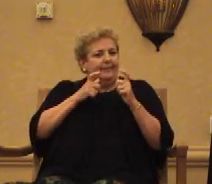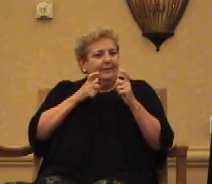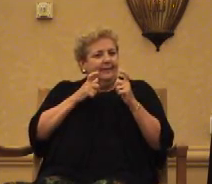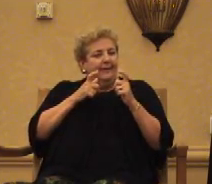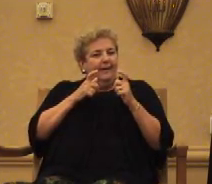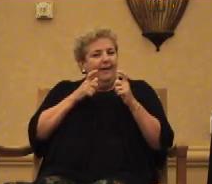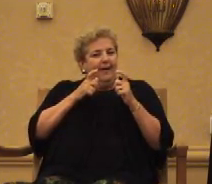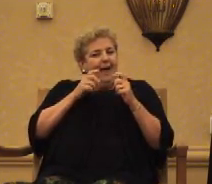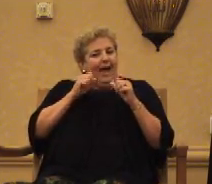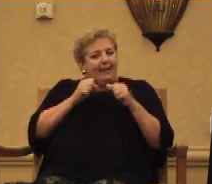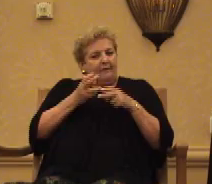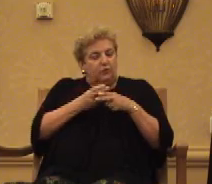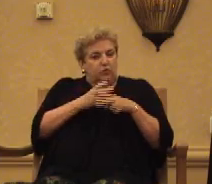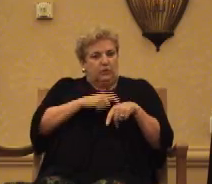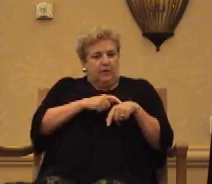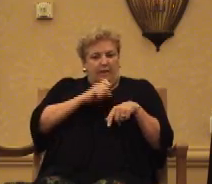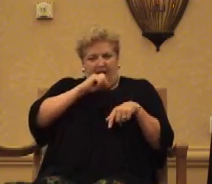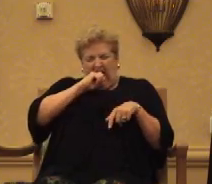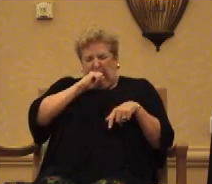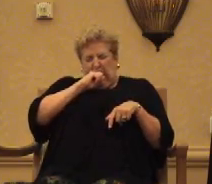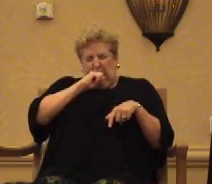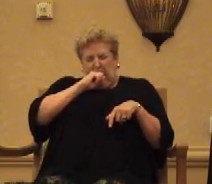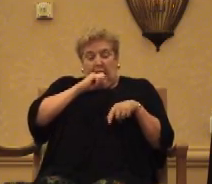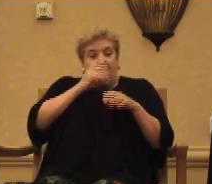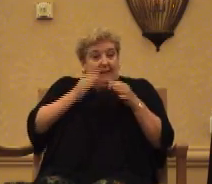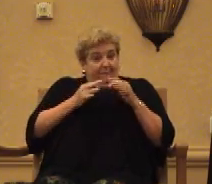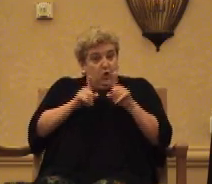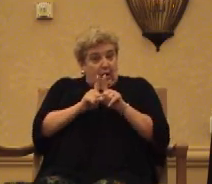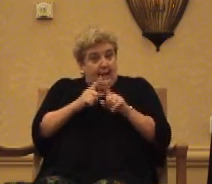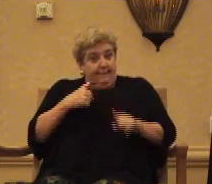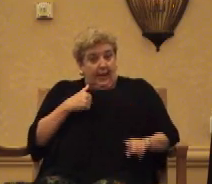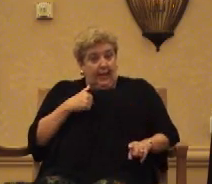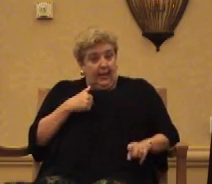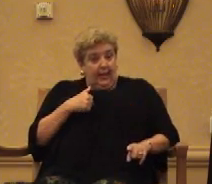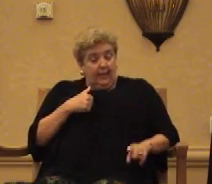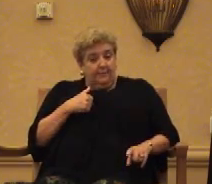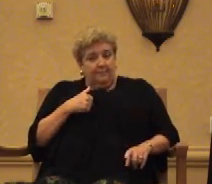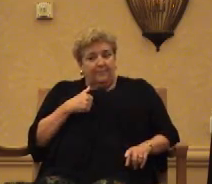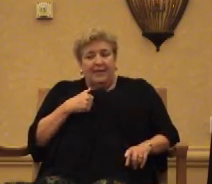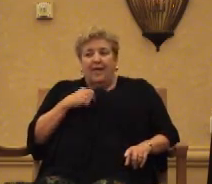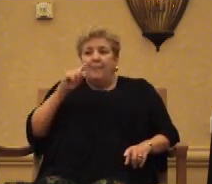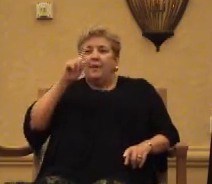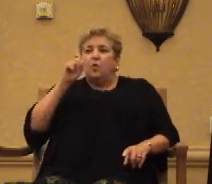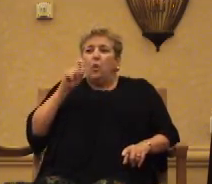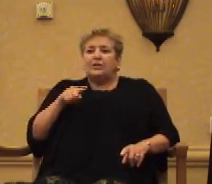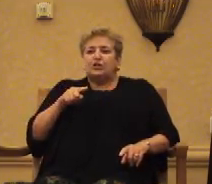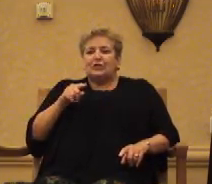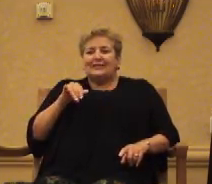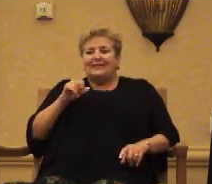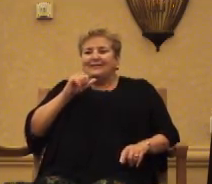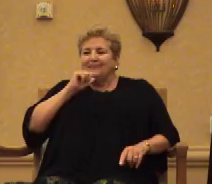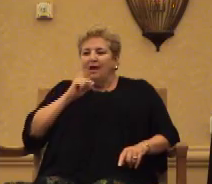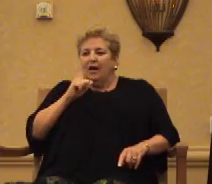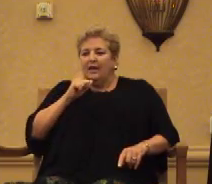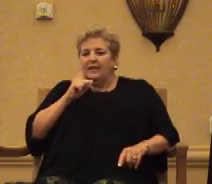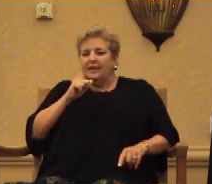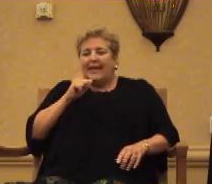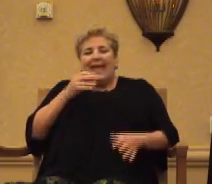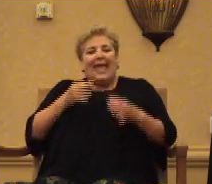while. But if you're an alcoholic of my type, the question is not if you're going to drink again. If you've